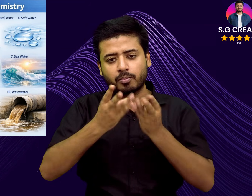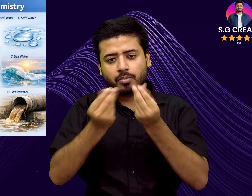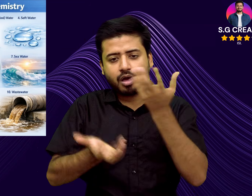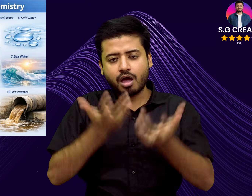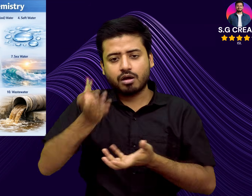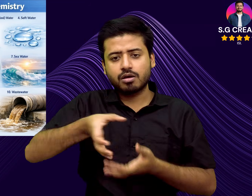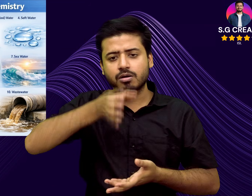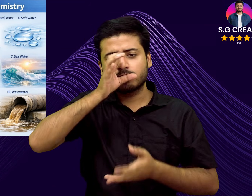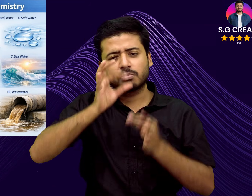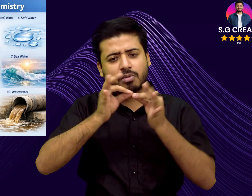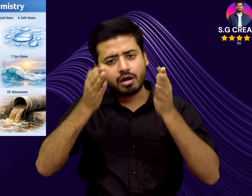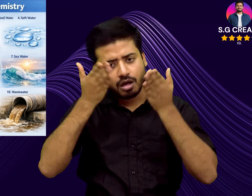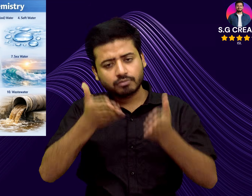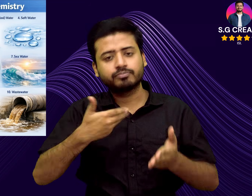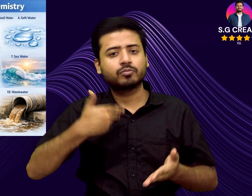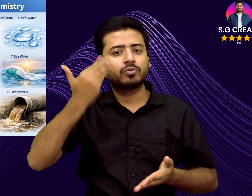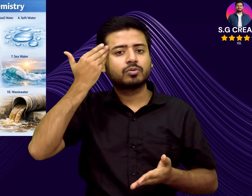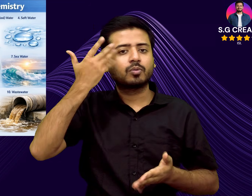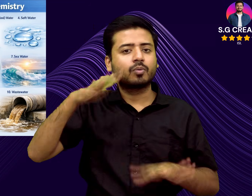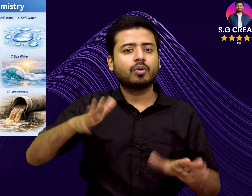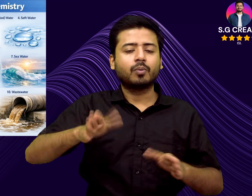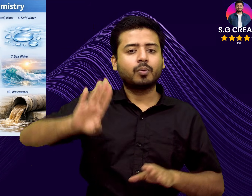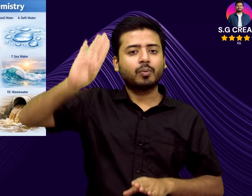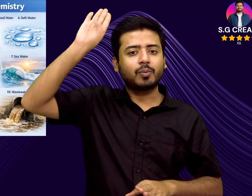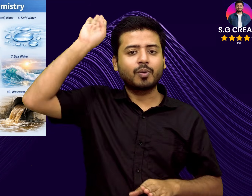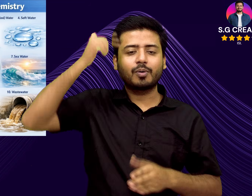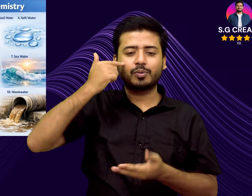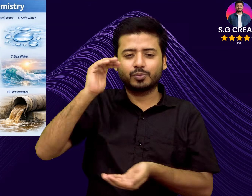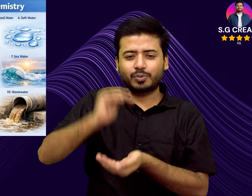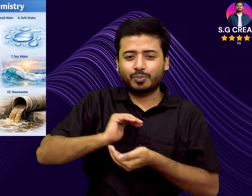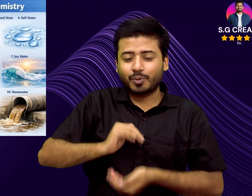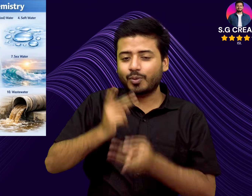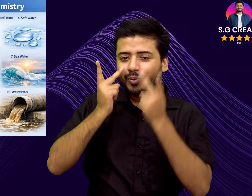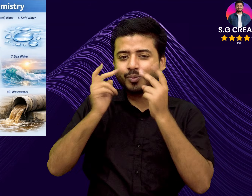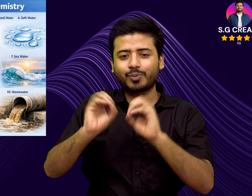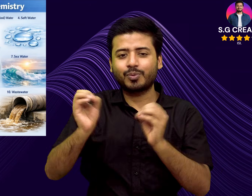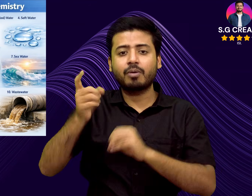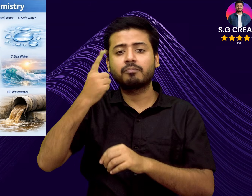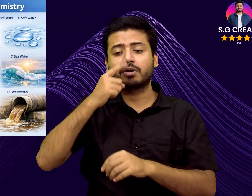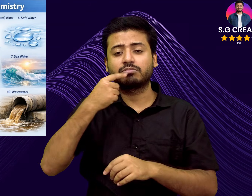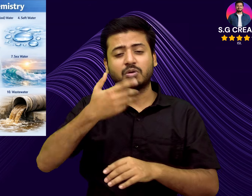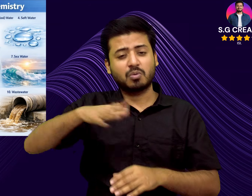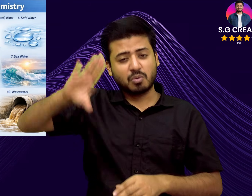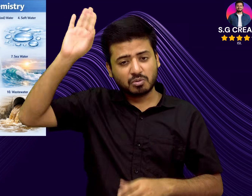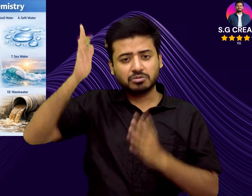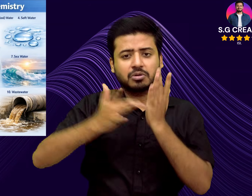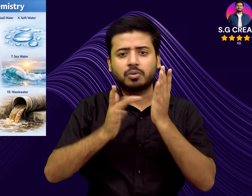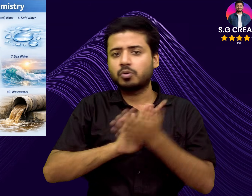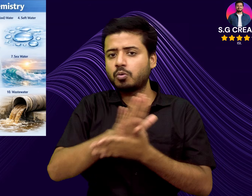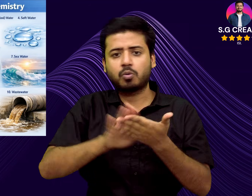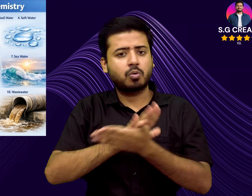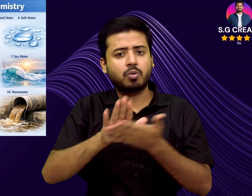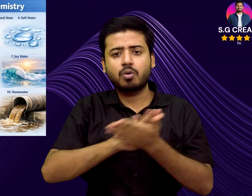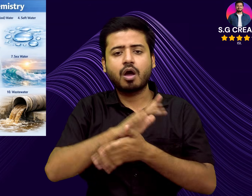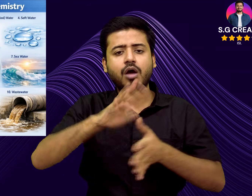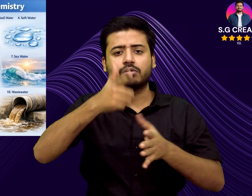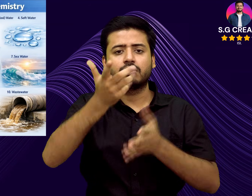the water through evaporation and gently infuses it with earth minerals, balancing its pH. Important safety note: while